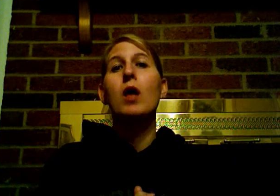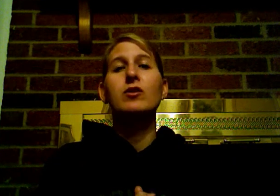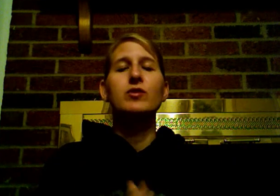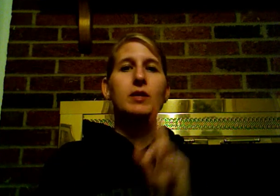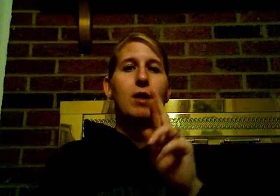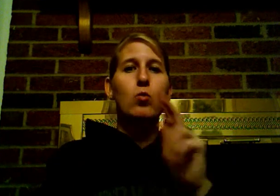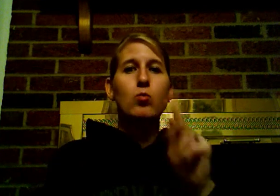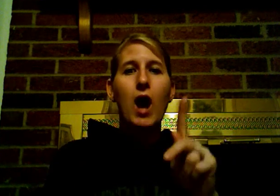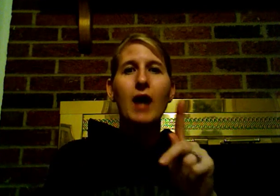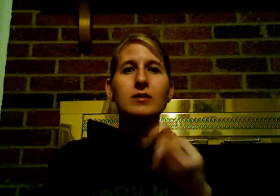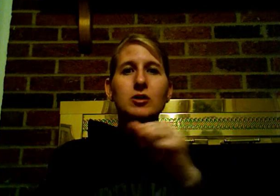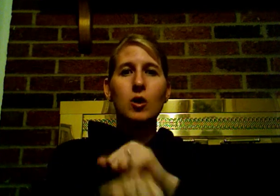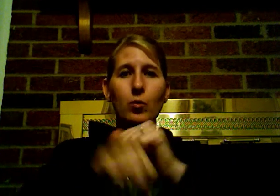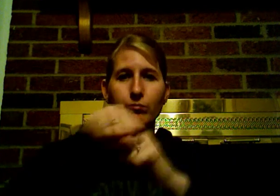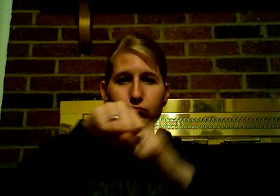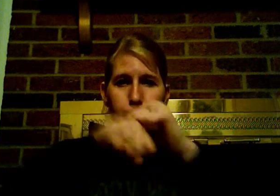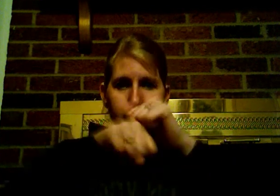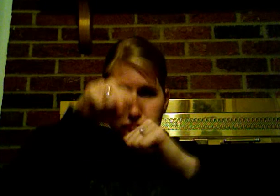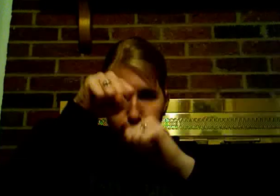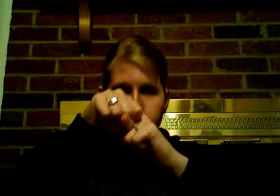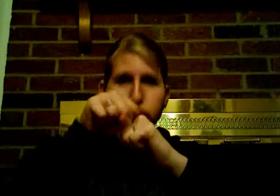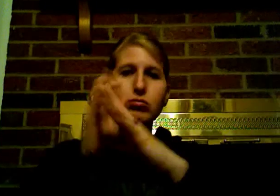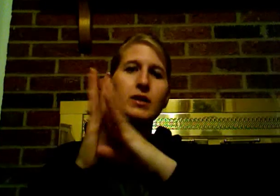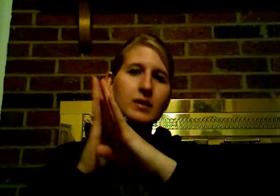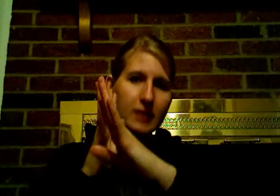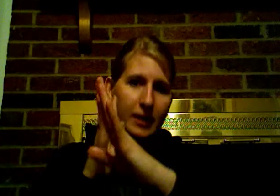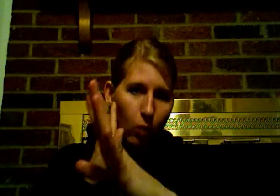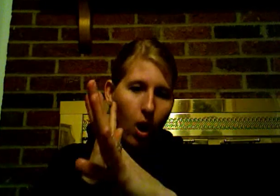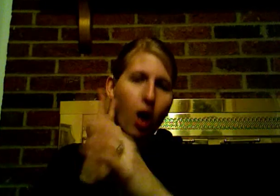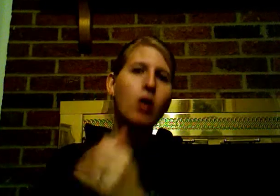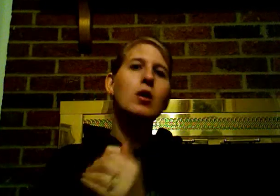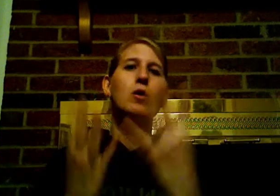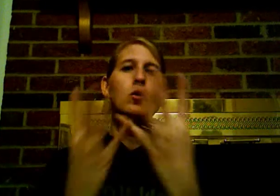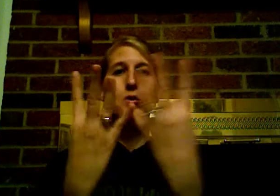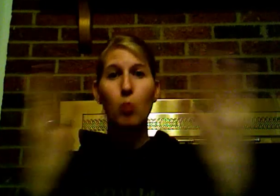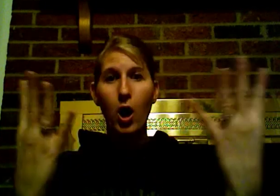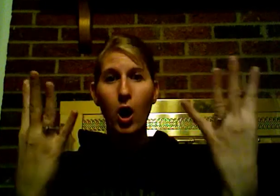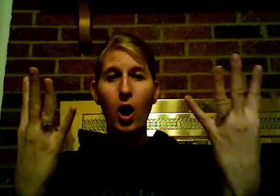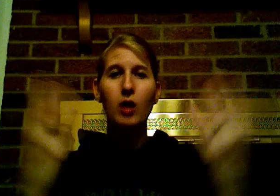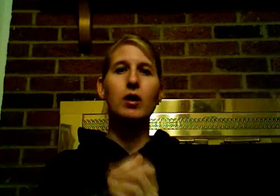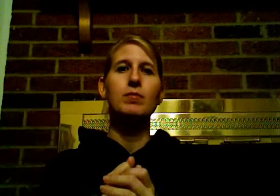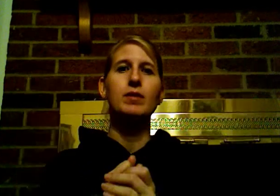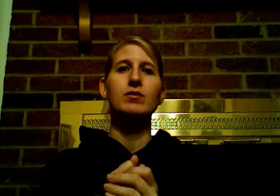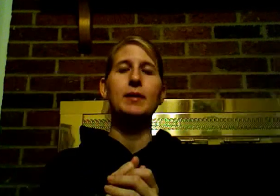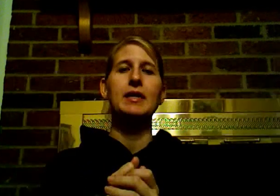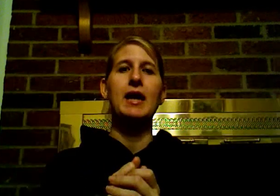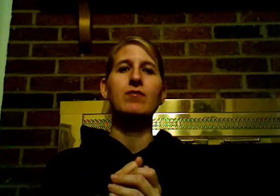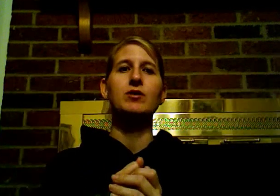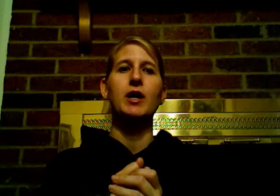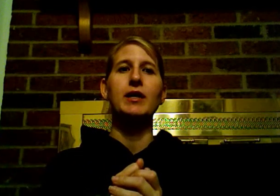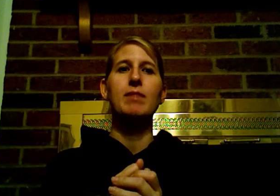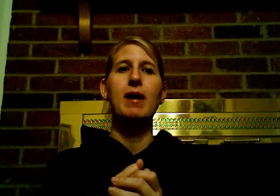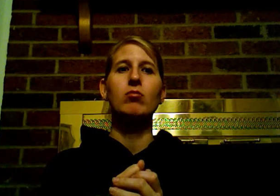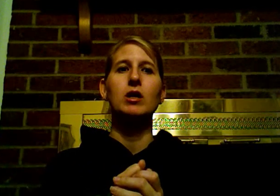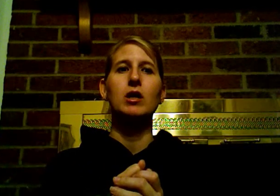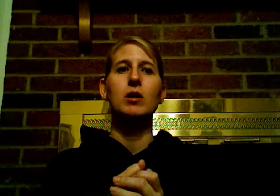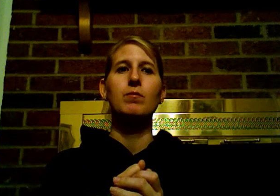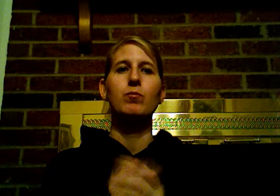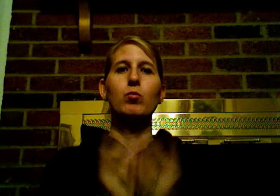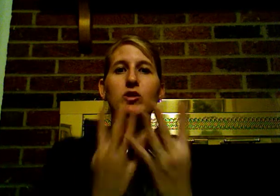talking about rocks, and then it's like a wall, or a wall, depending on if you're talking about which way